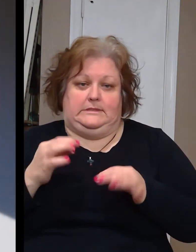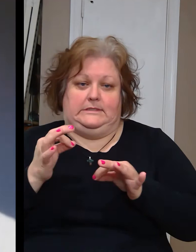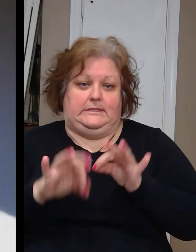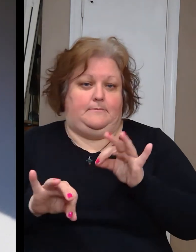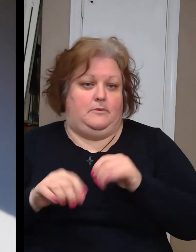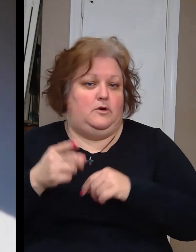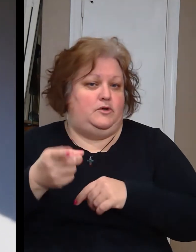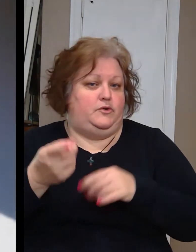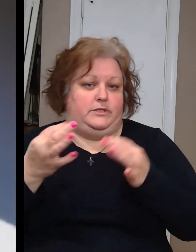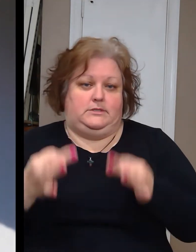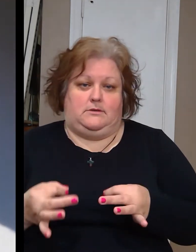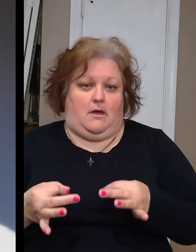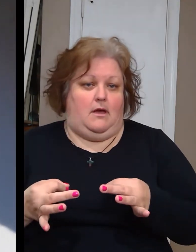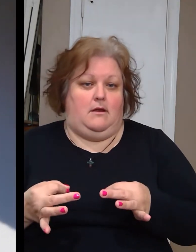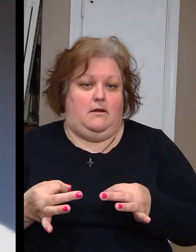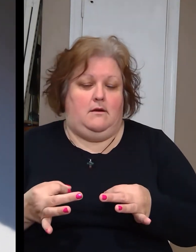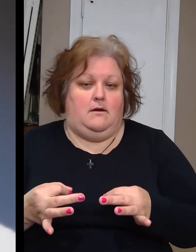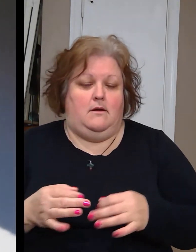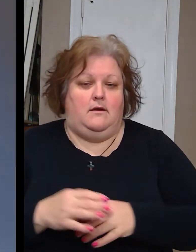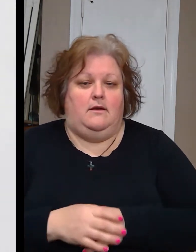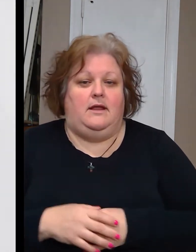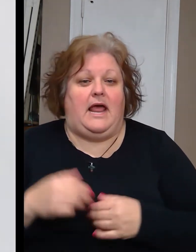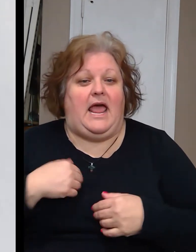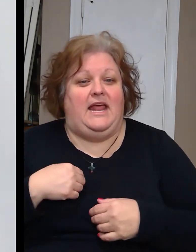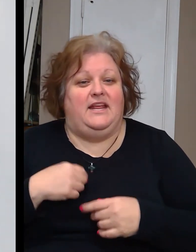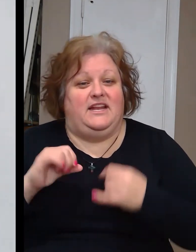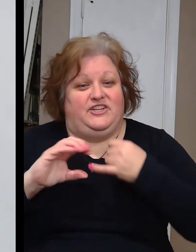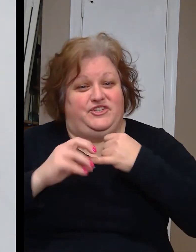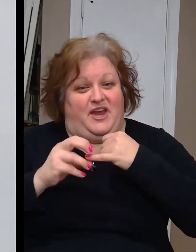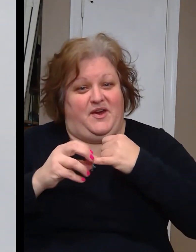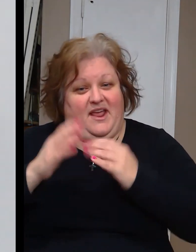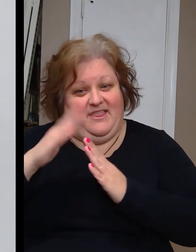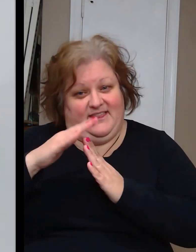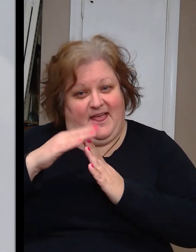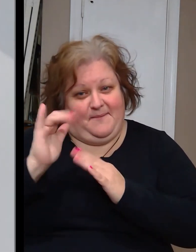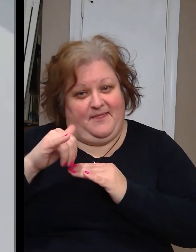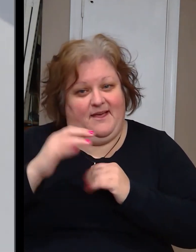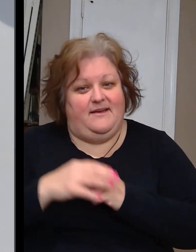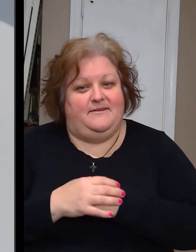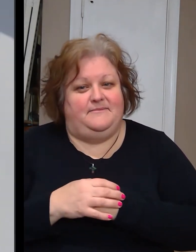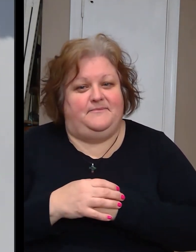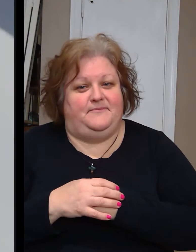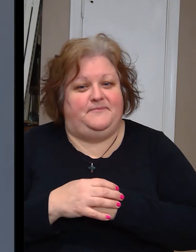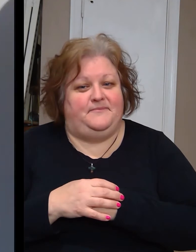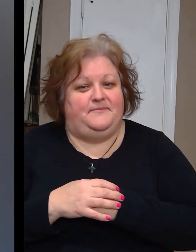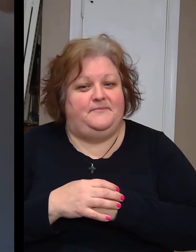and simple. And then I added a little cherry on the top.